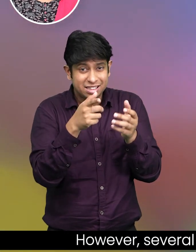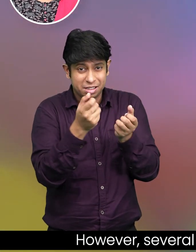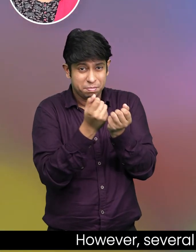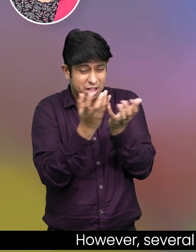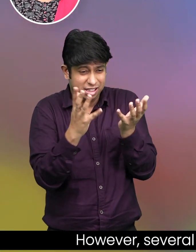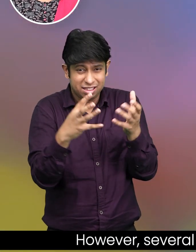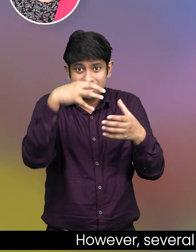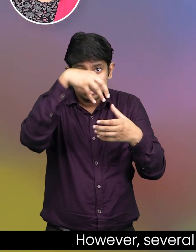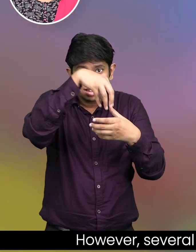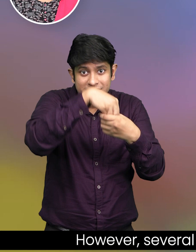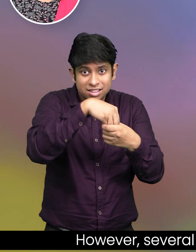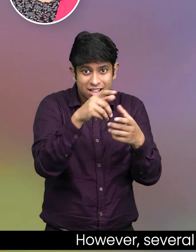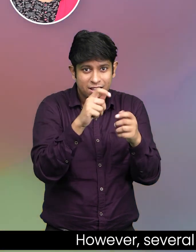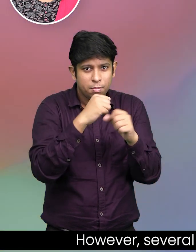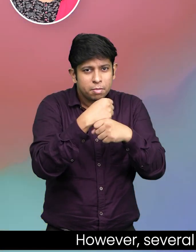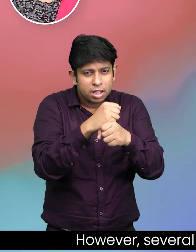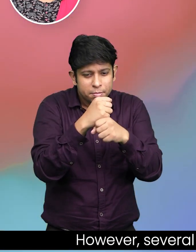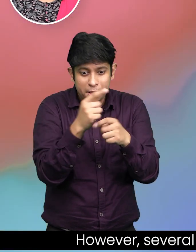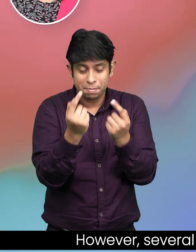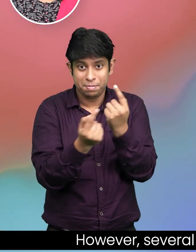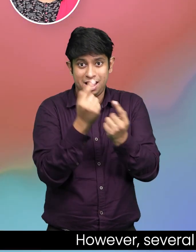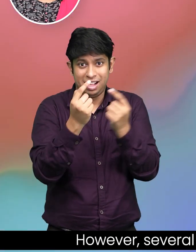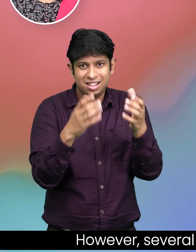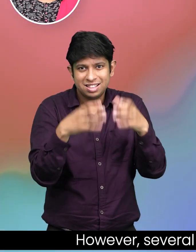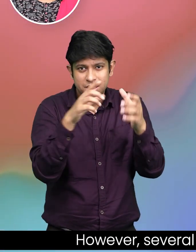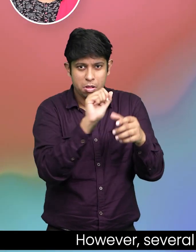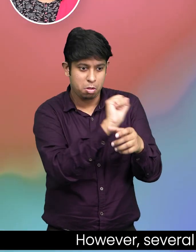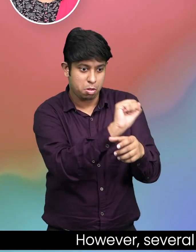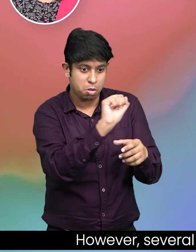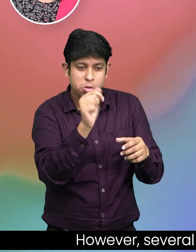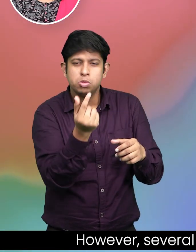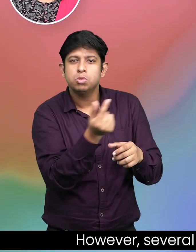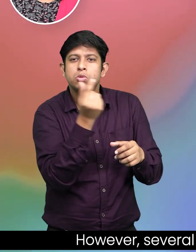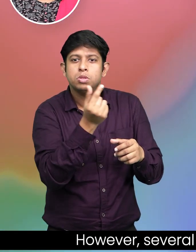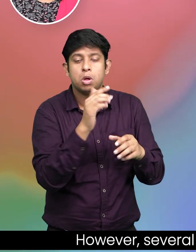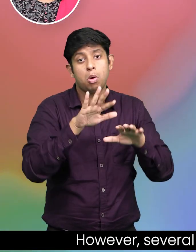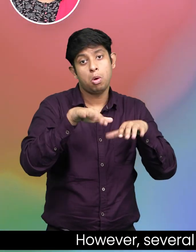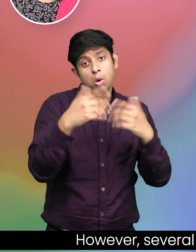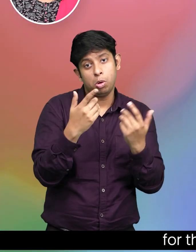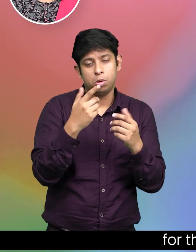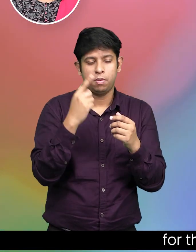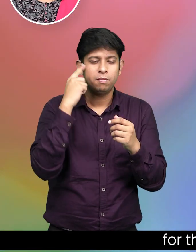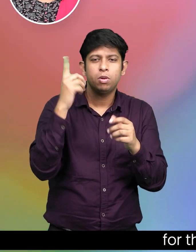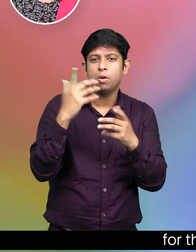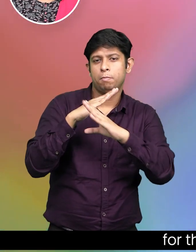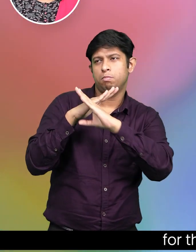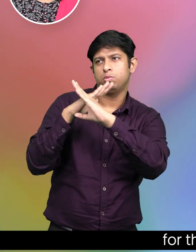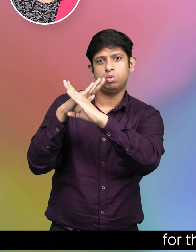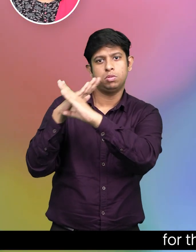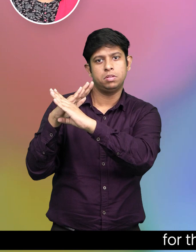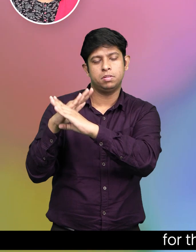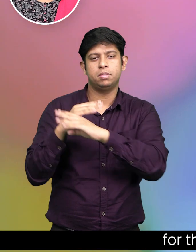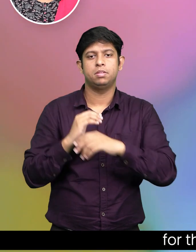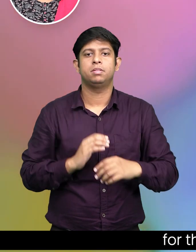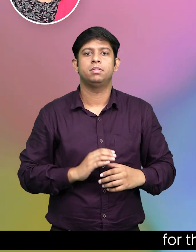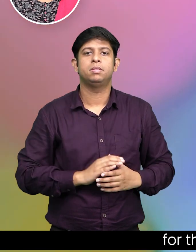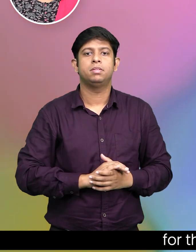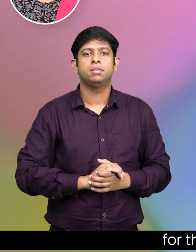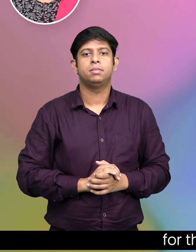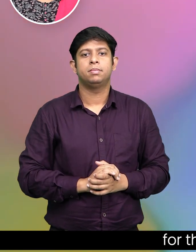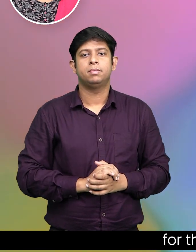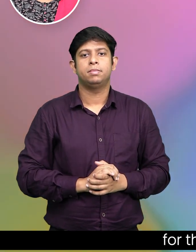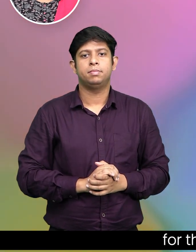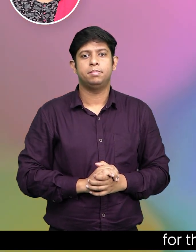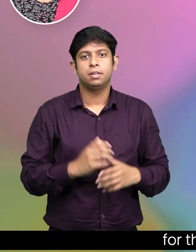However, several compounds are synthesized by plants for their own use or